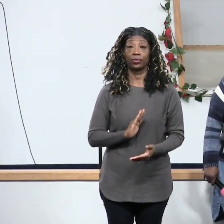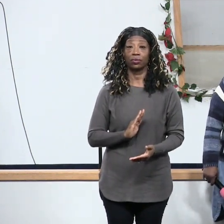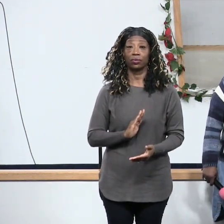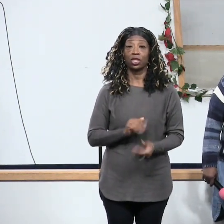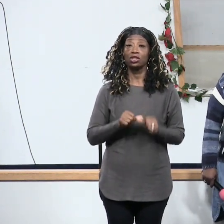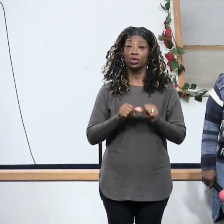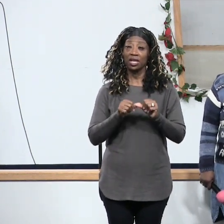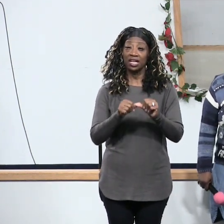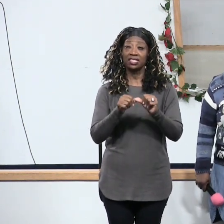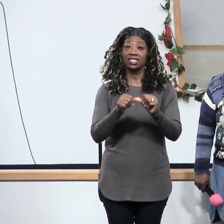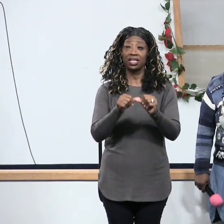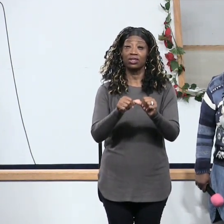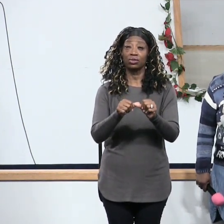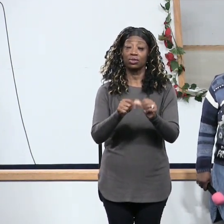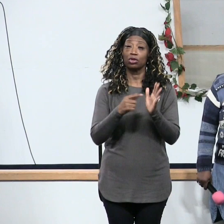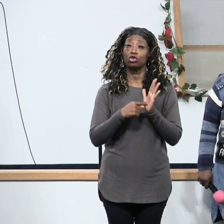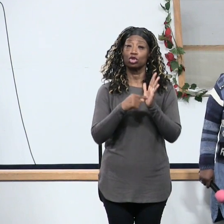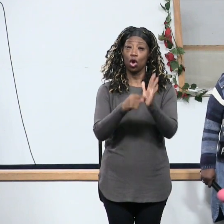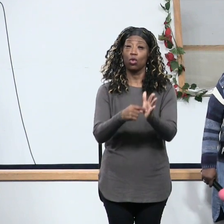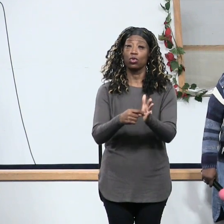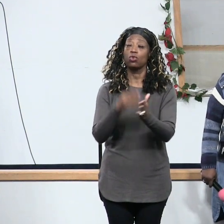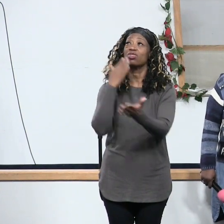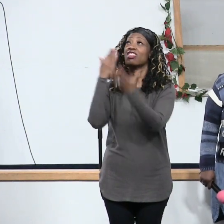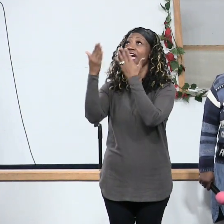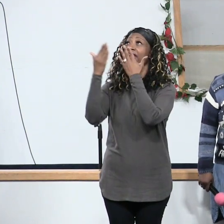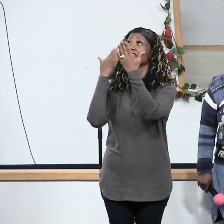to continually express our gratitude